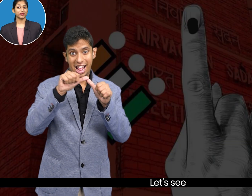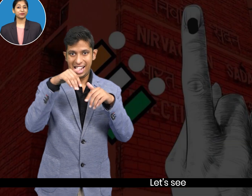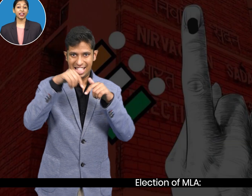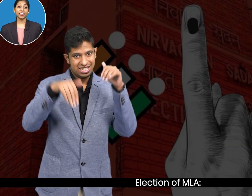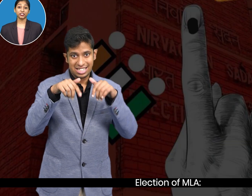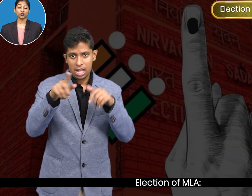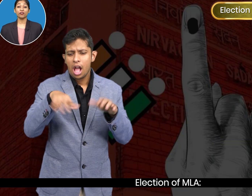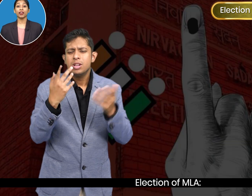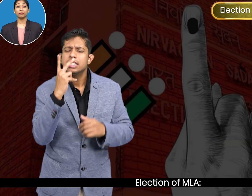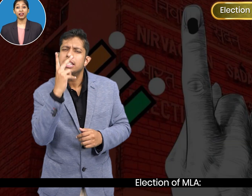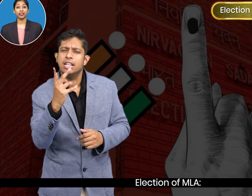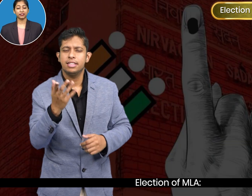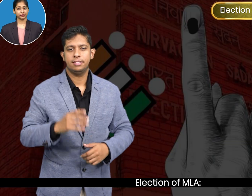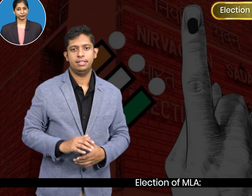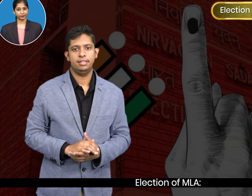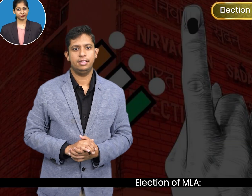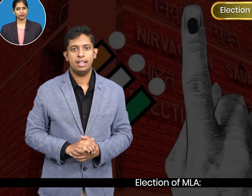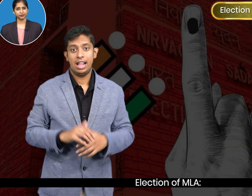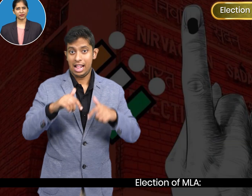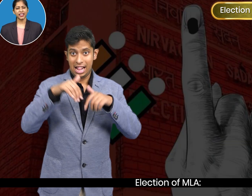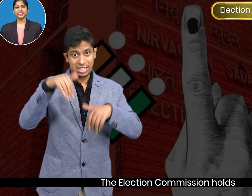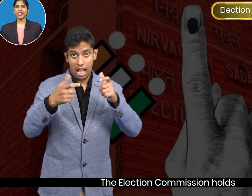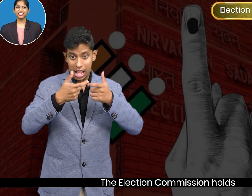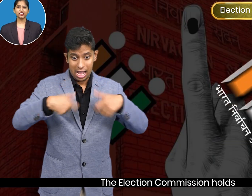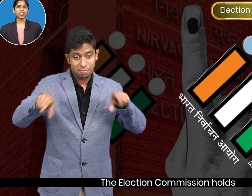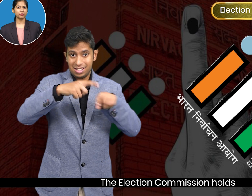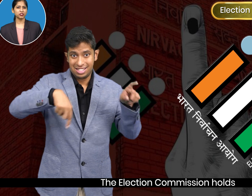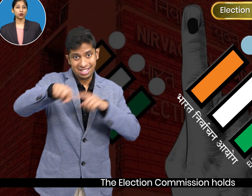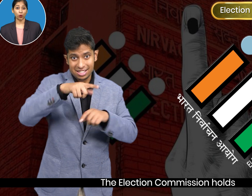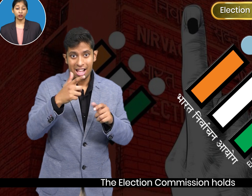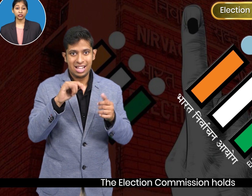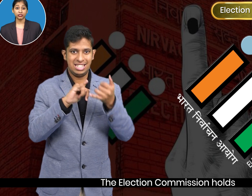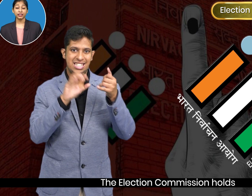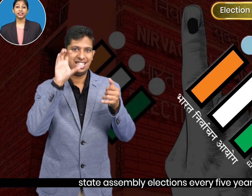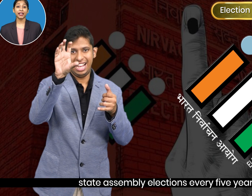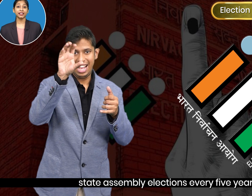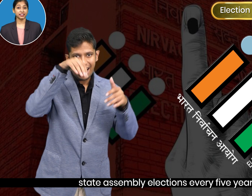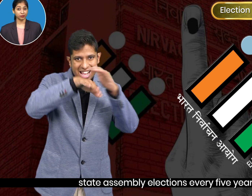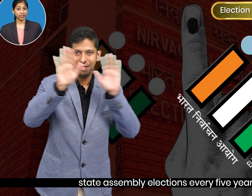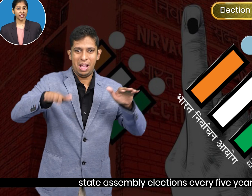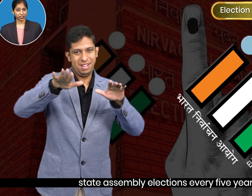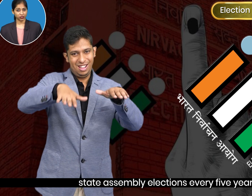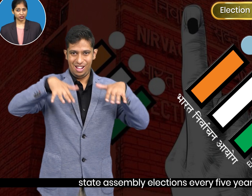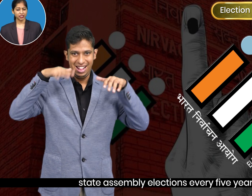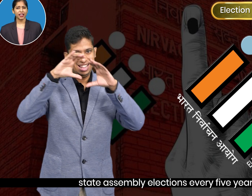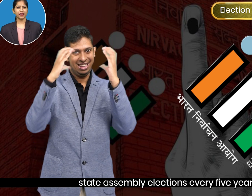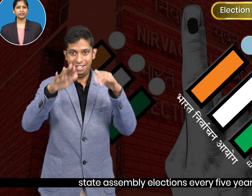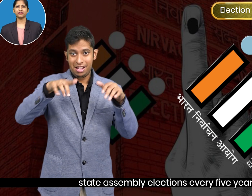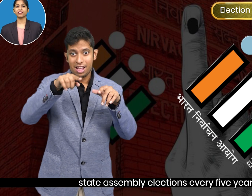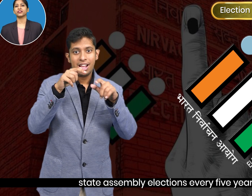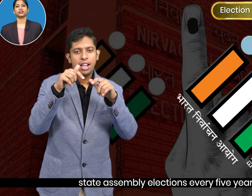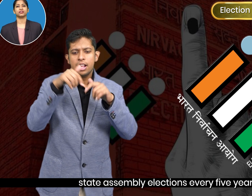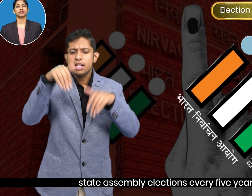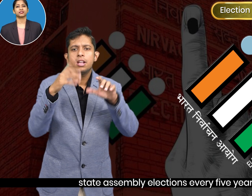Let's see election of MLA. The Election Commission holds state assembly elections